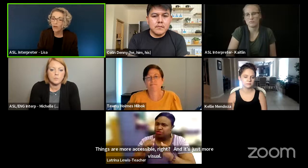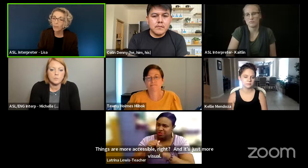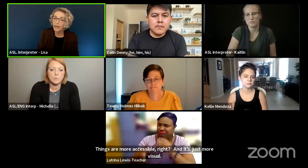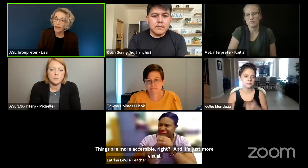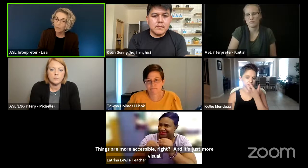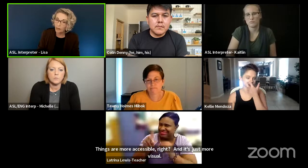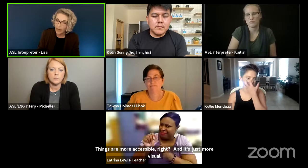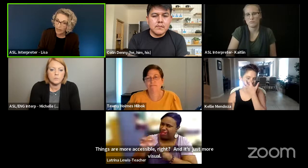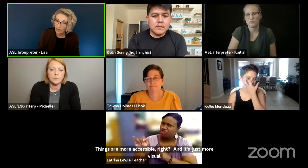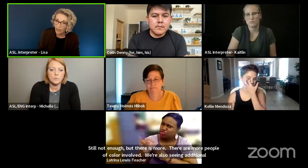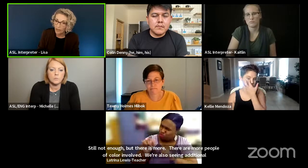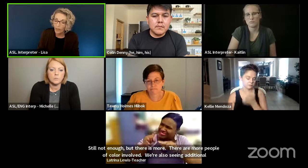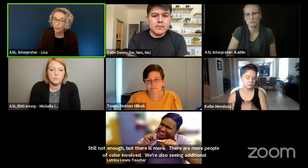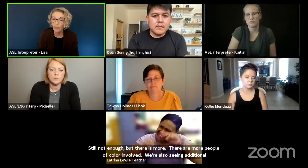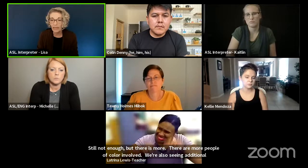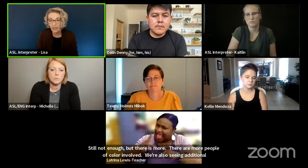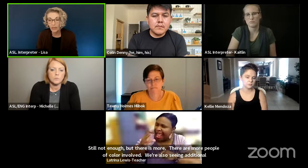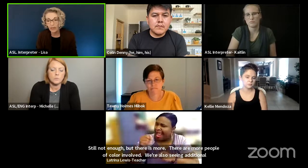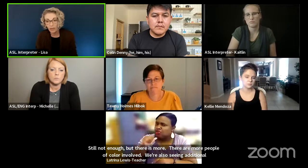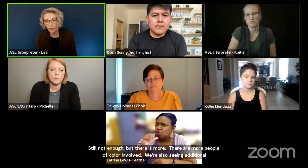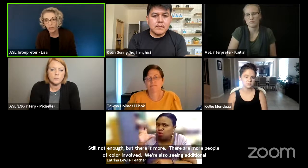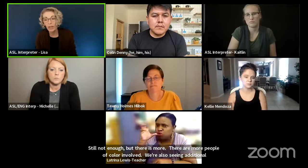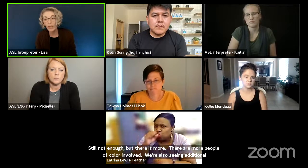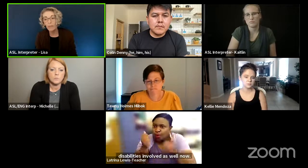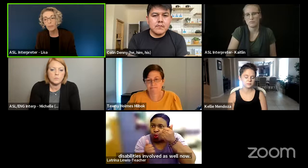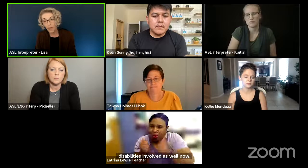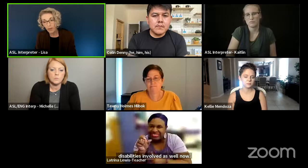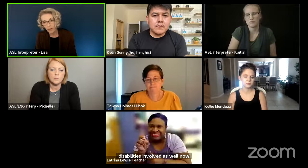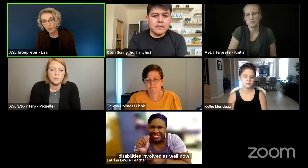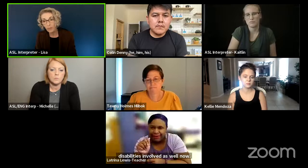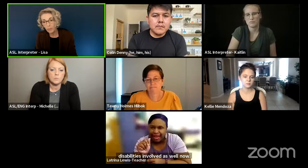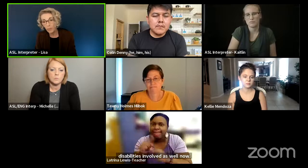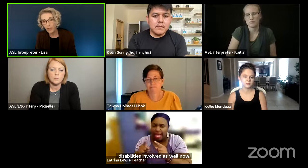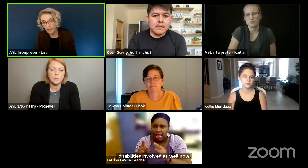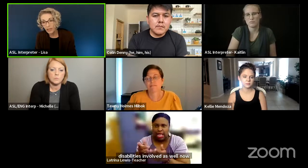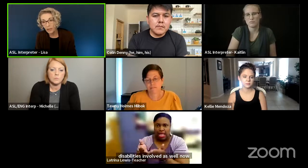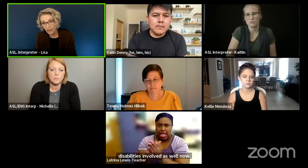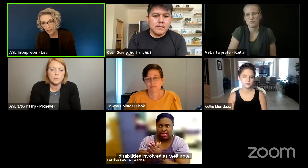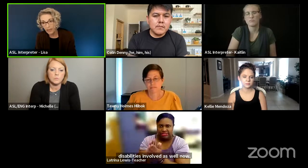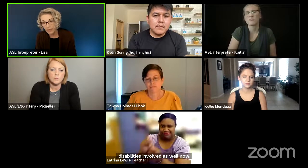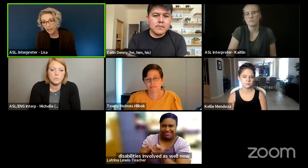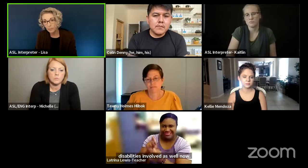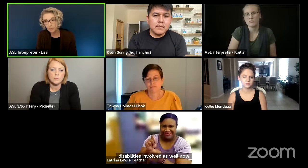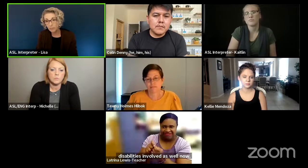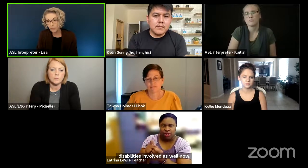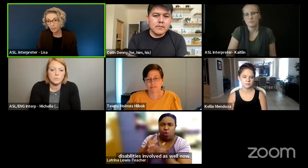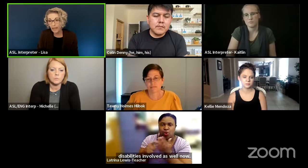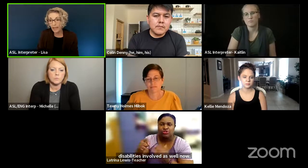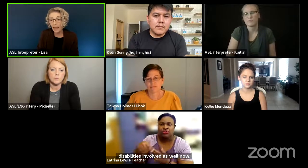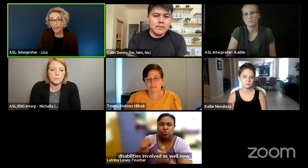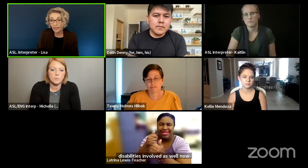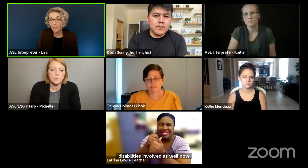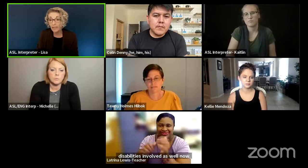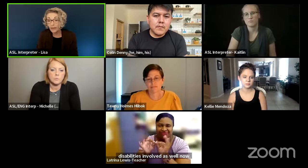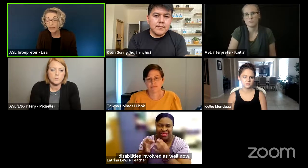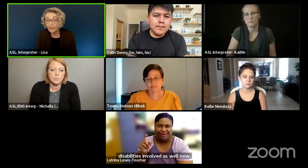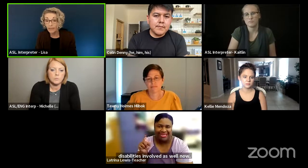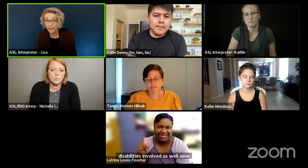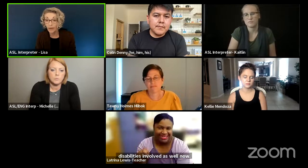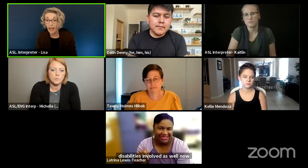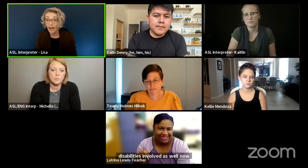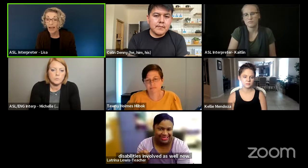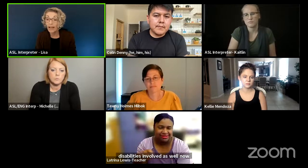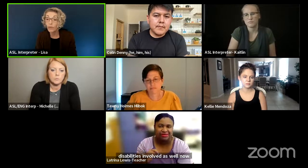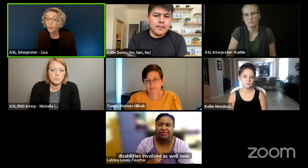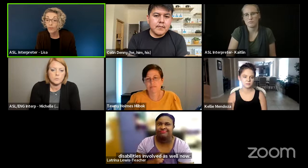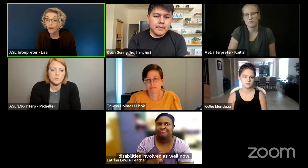just coming from an able-bodied person. We need to include diverse people with disabilities. And ask specifically